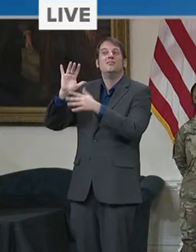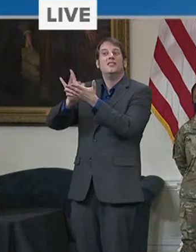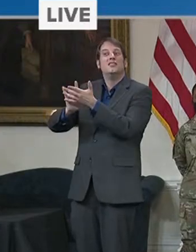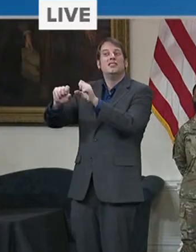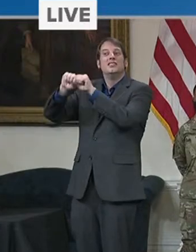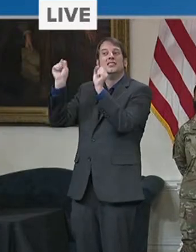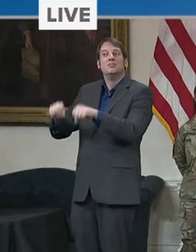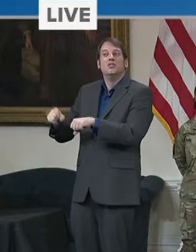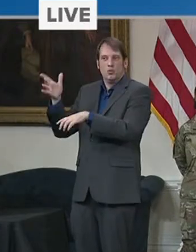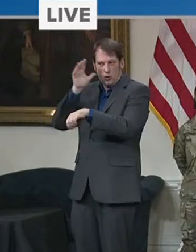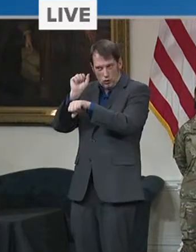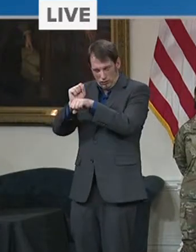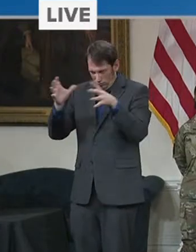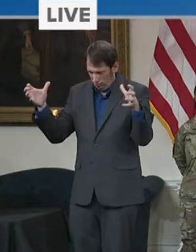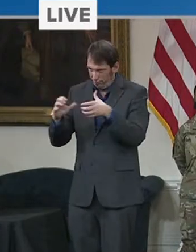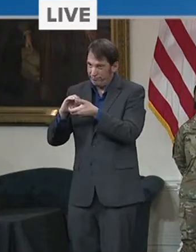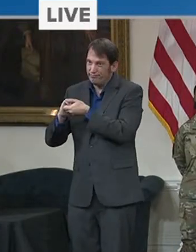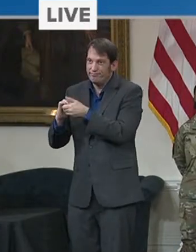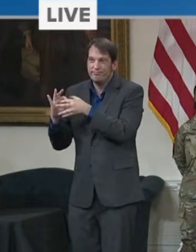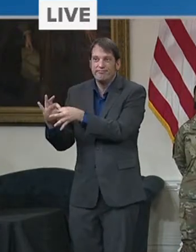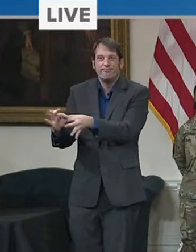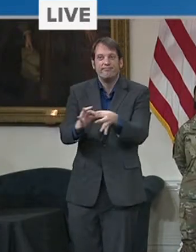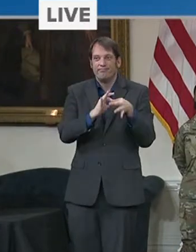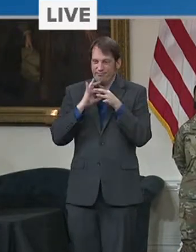to shoulder, to get this work done.